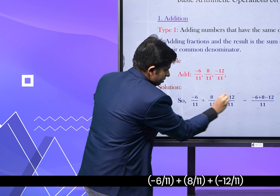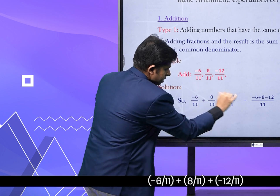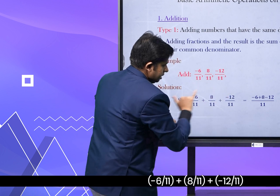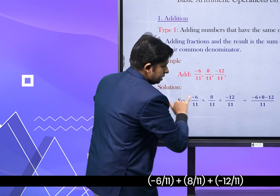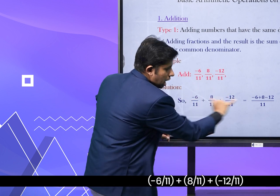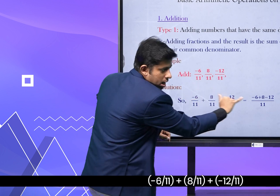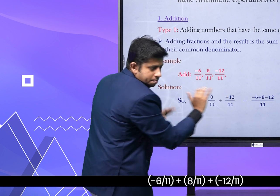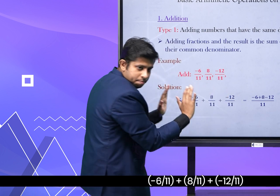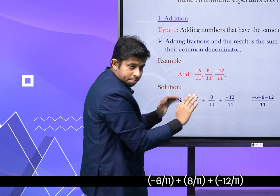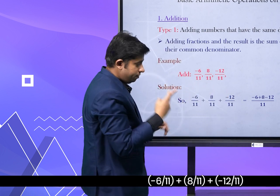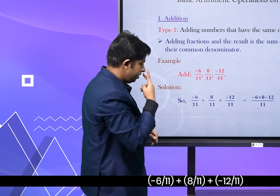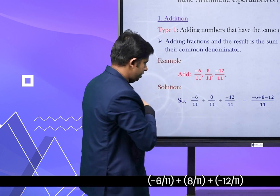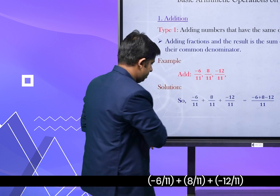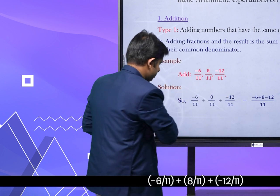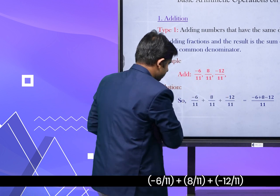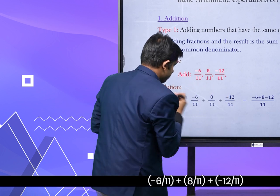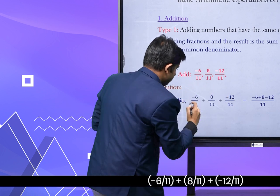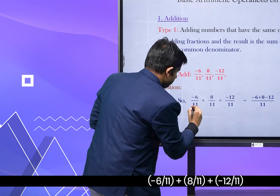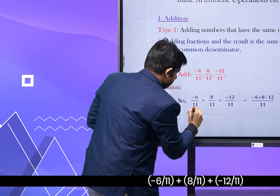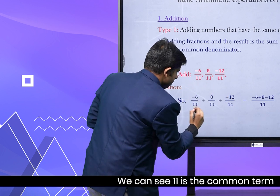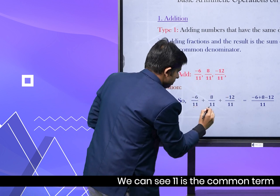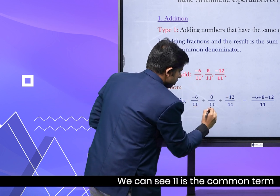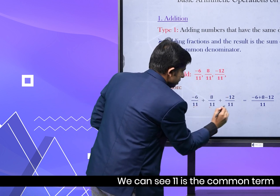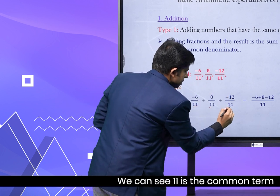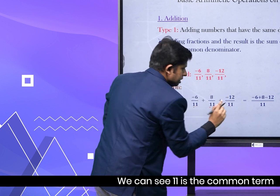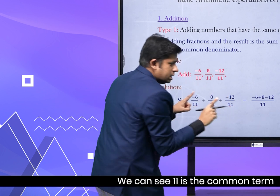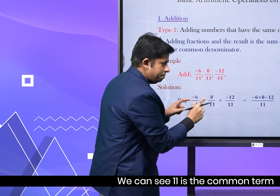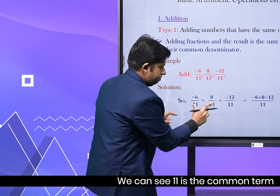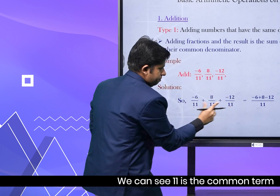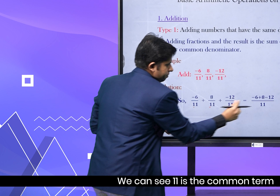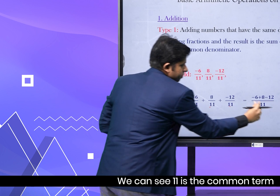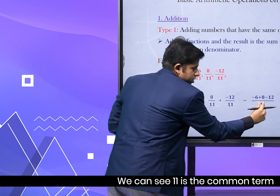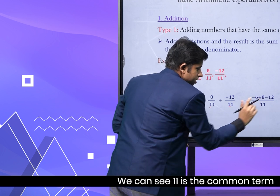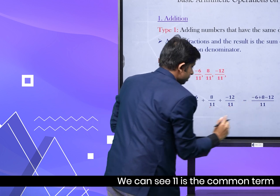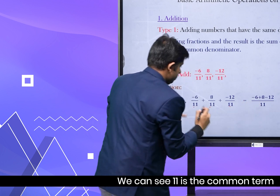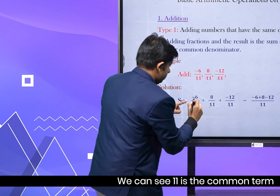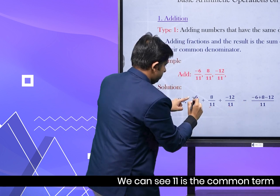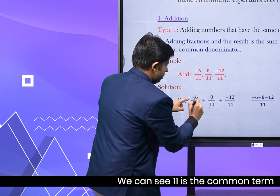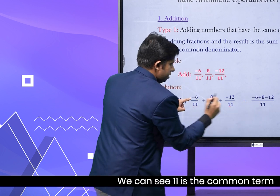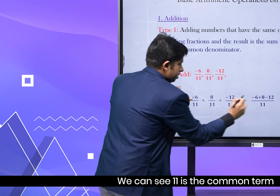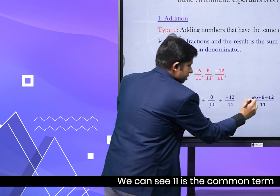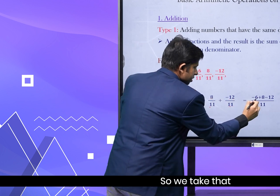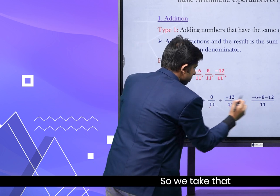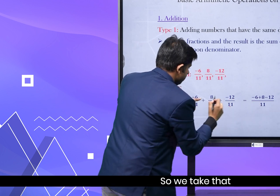8 by 11 plus minus 12 by 11. We can see 11 is the common term. So we take